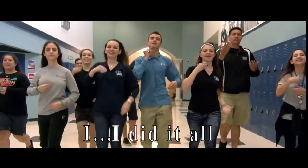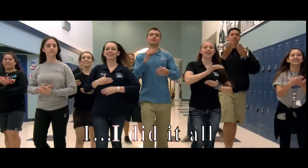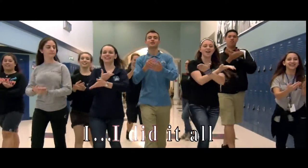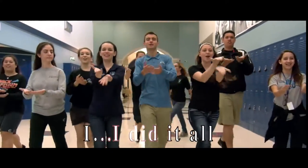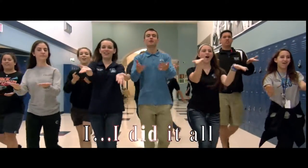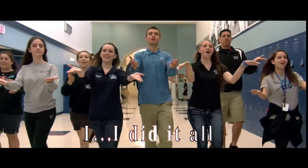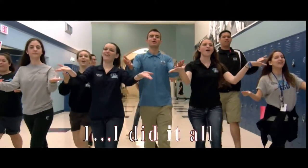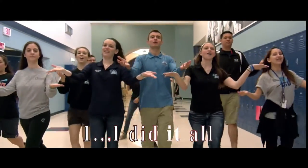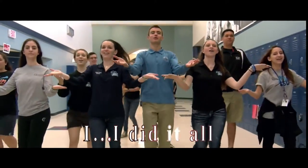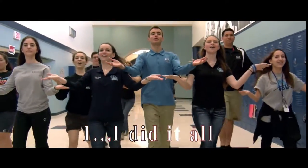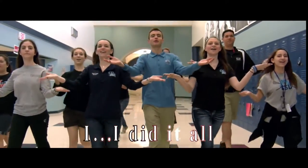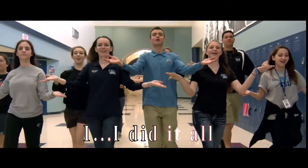did it all